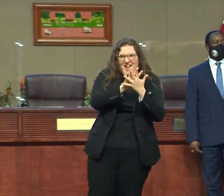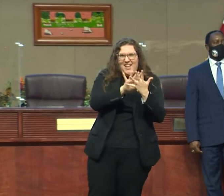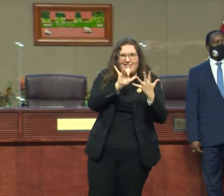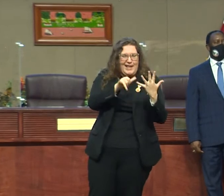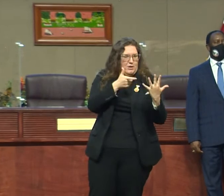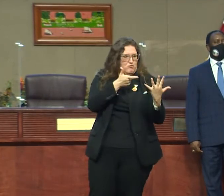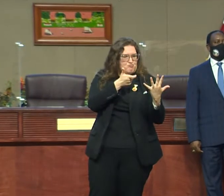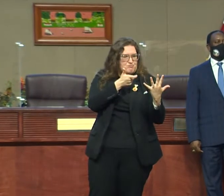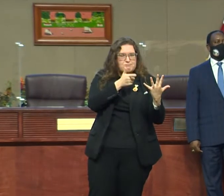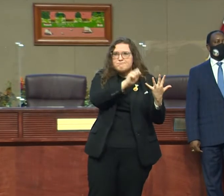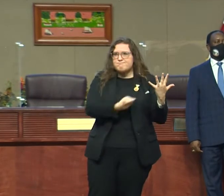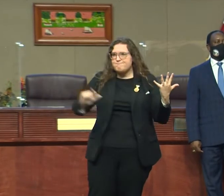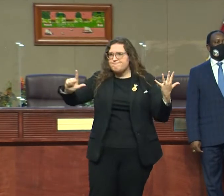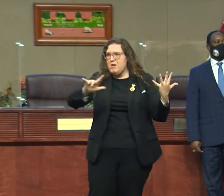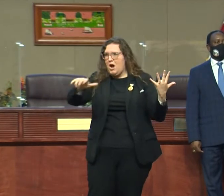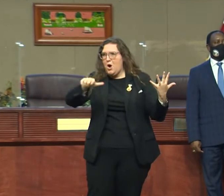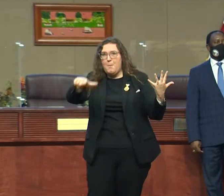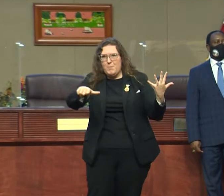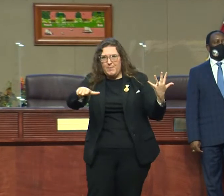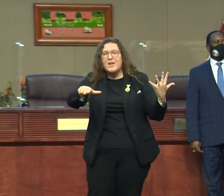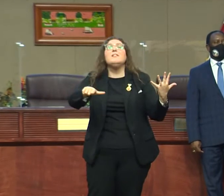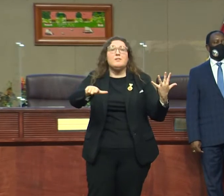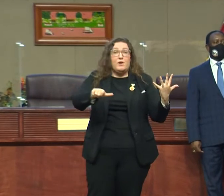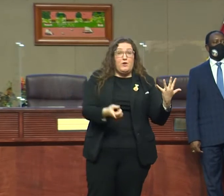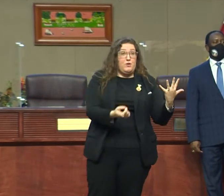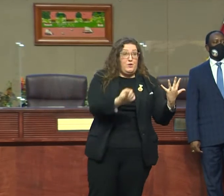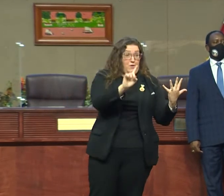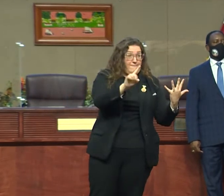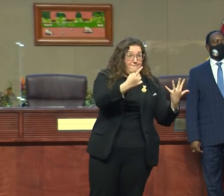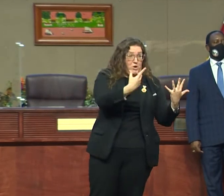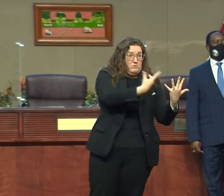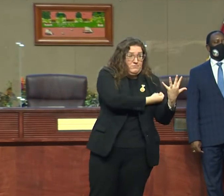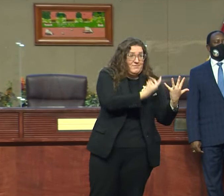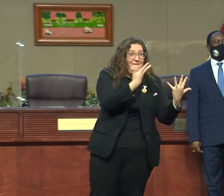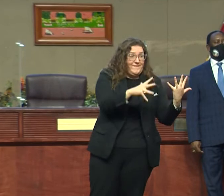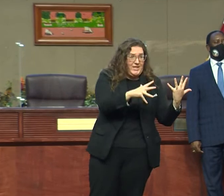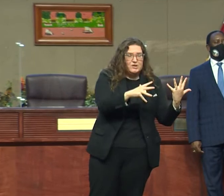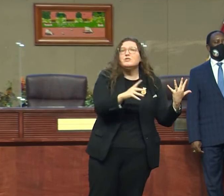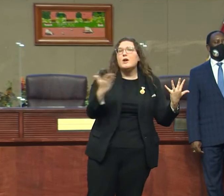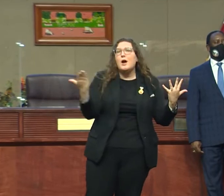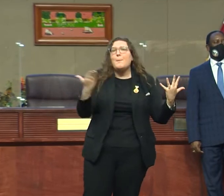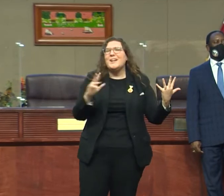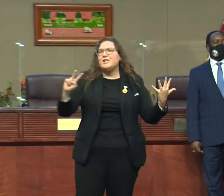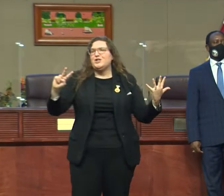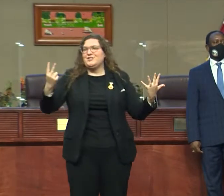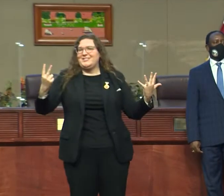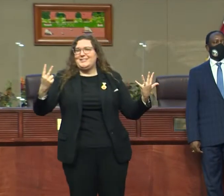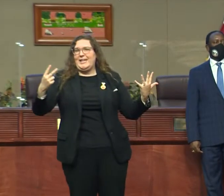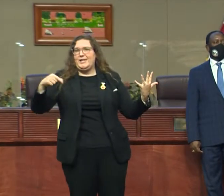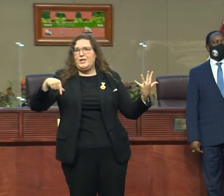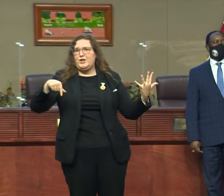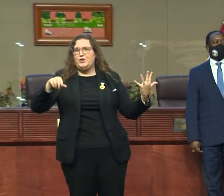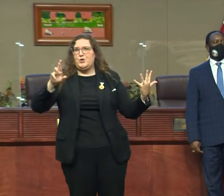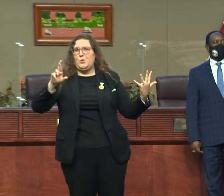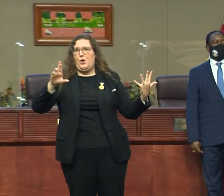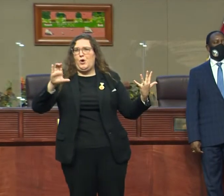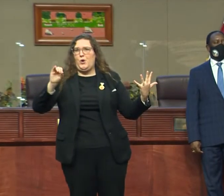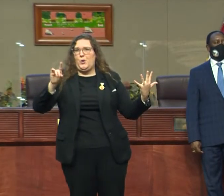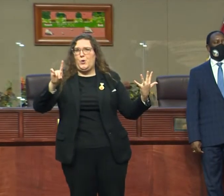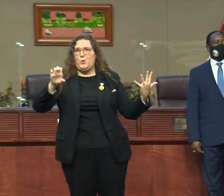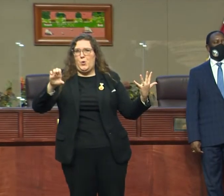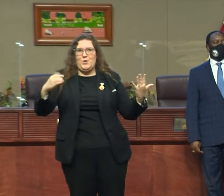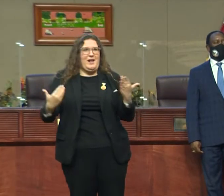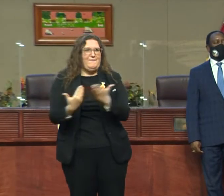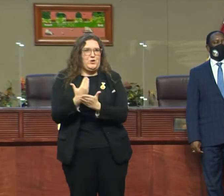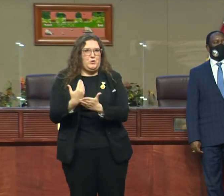talk to links so that they don't have to come every day that many times, but we can set up a time where you can bring everyone that has an